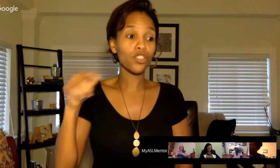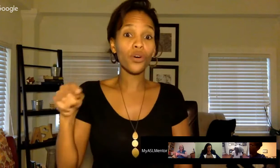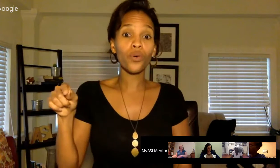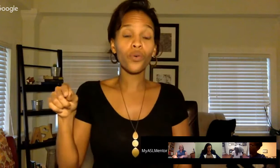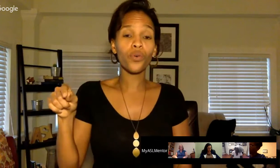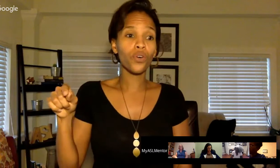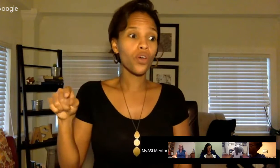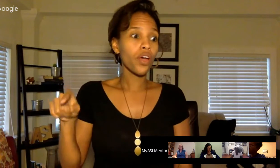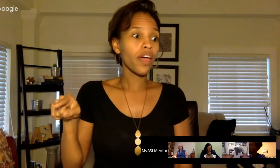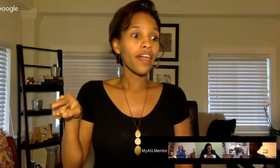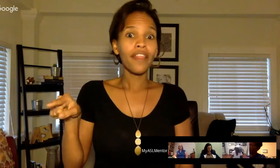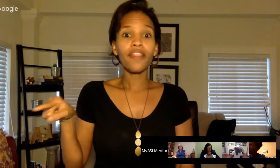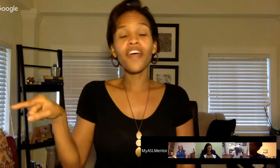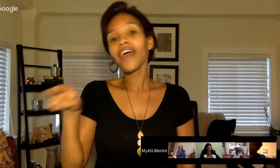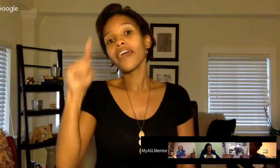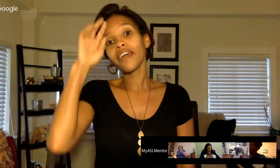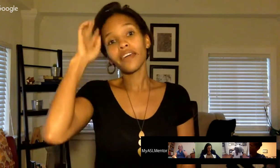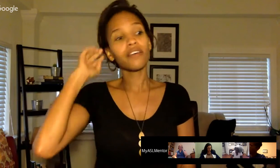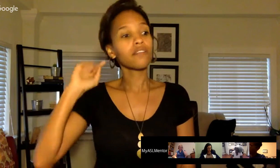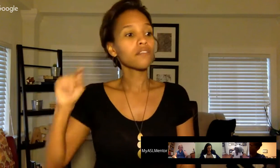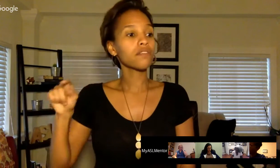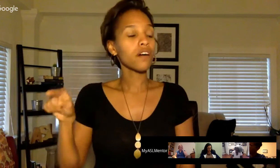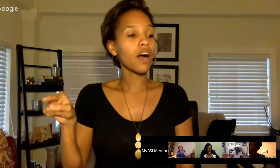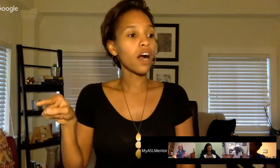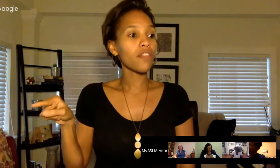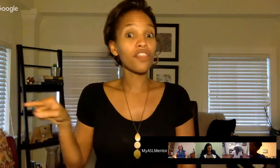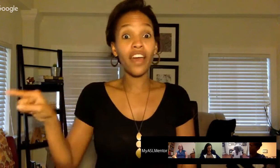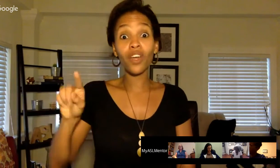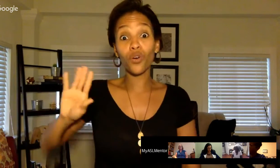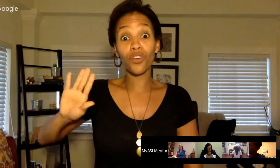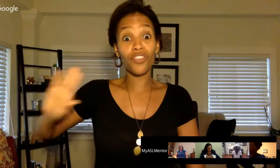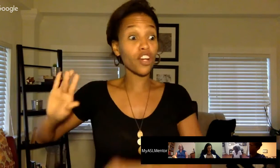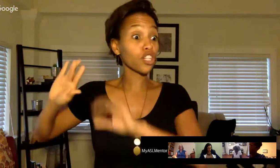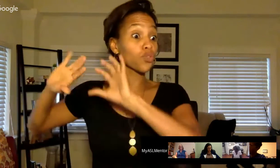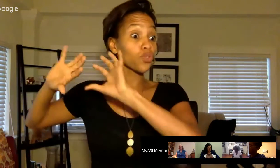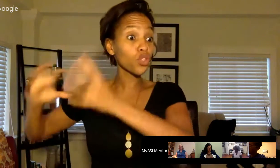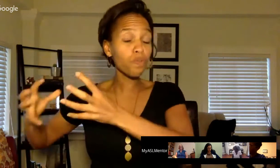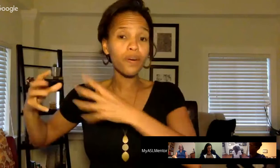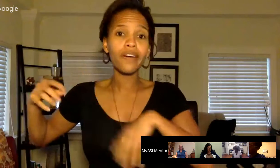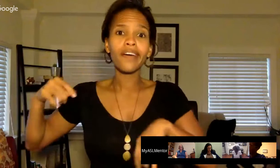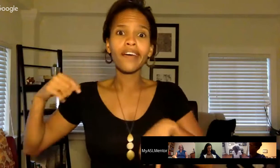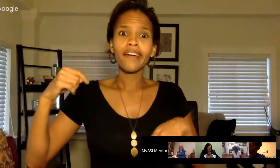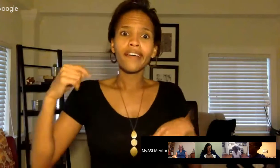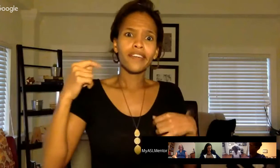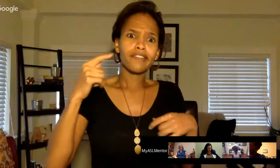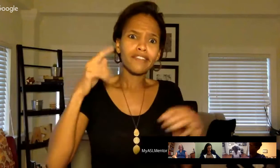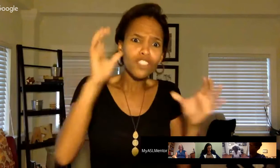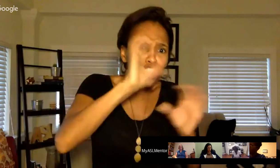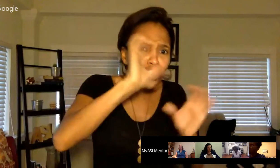okay, so they or their group,